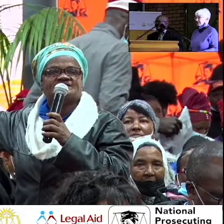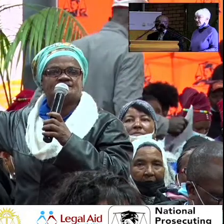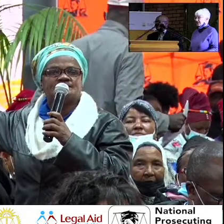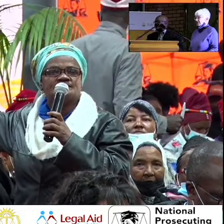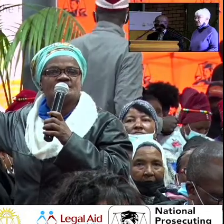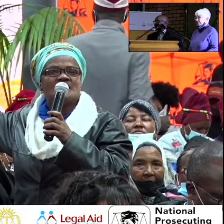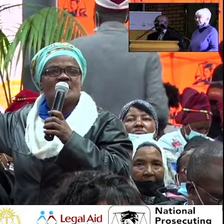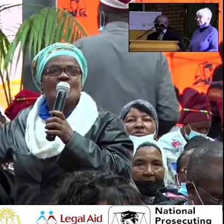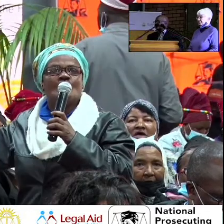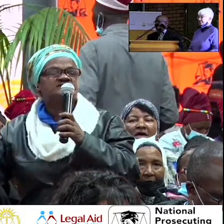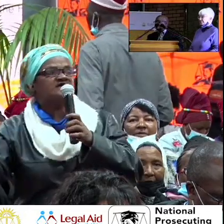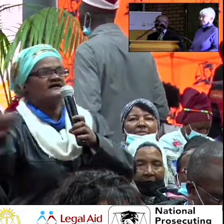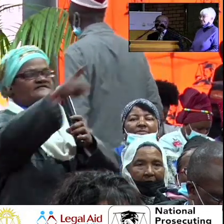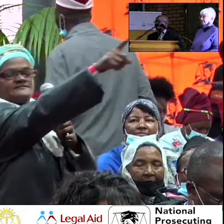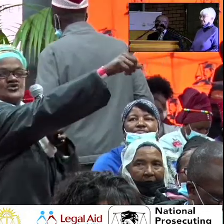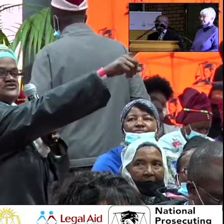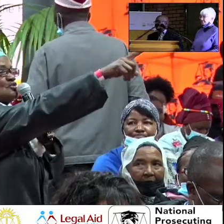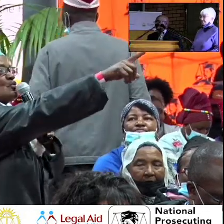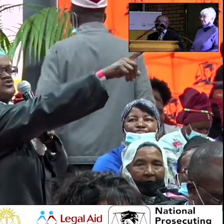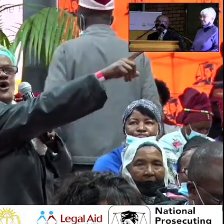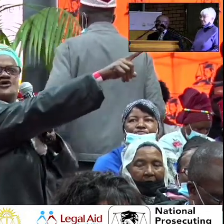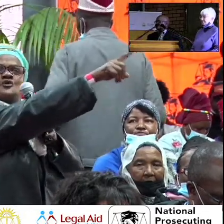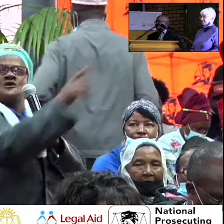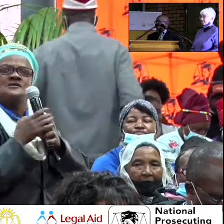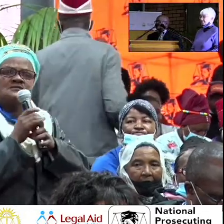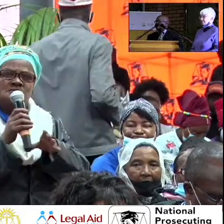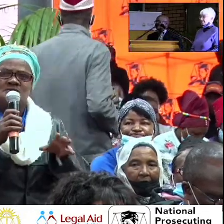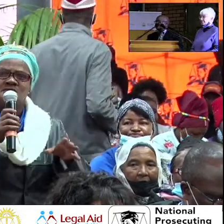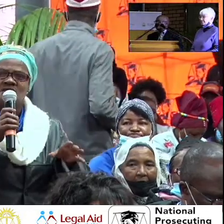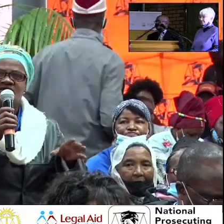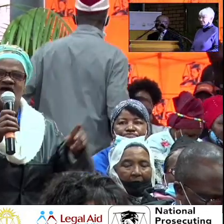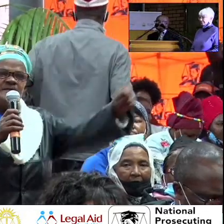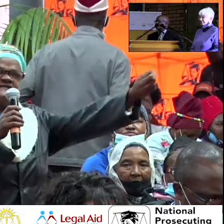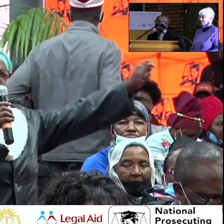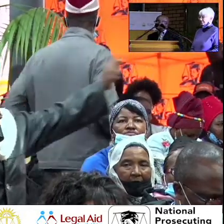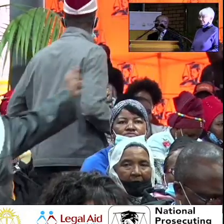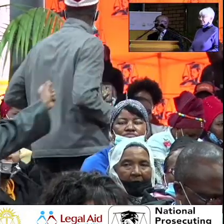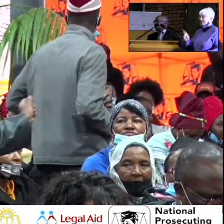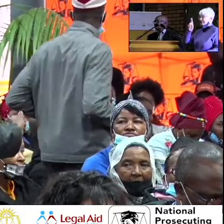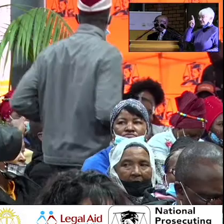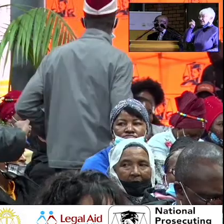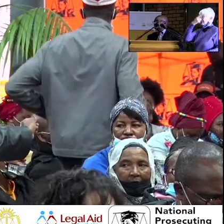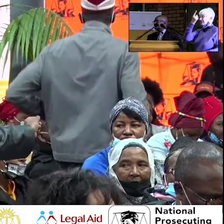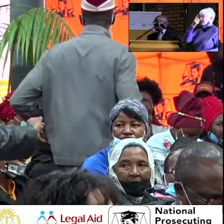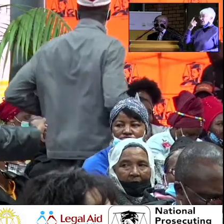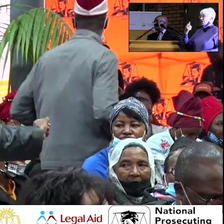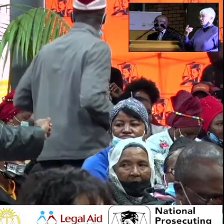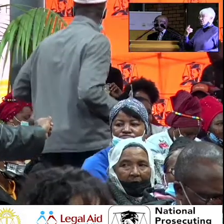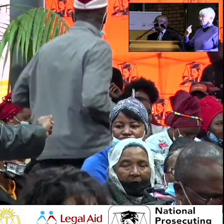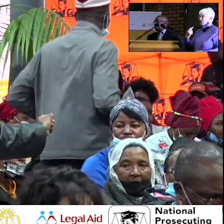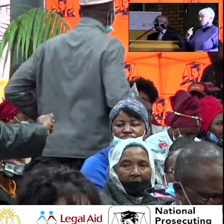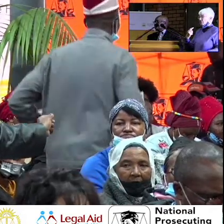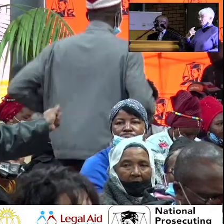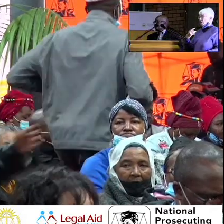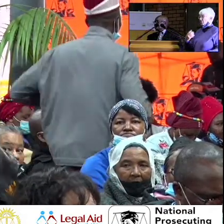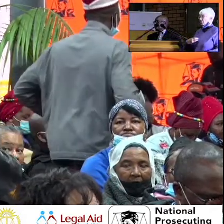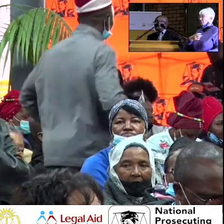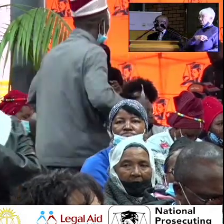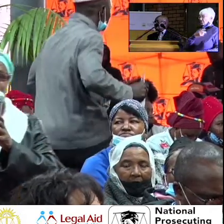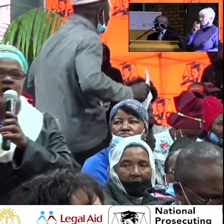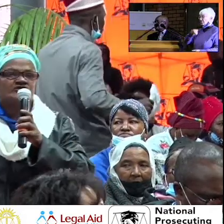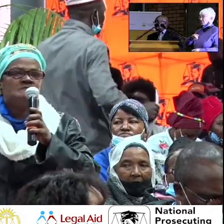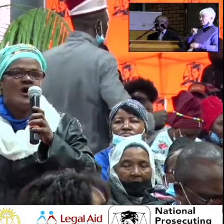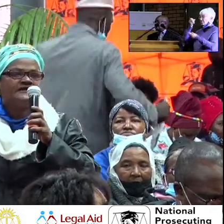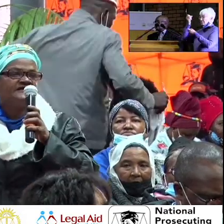streets. We take them to Kunoruk. They've been sent back again to the streets. You